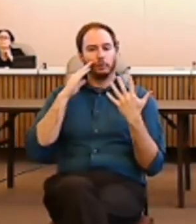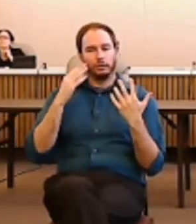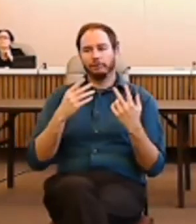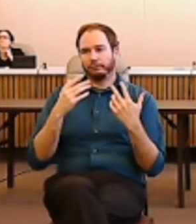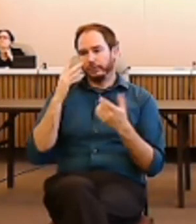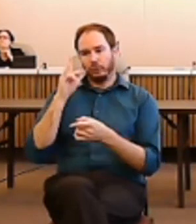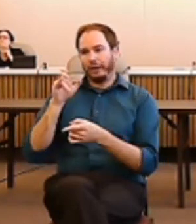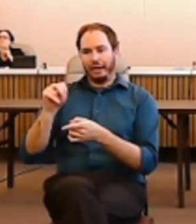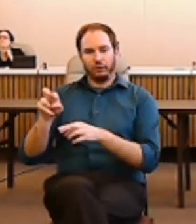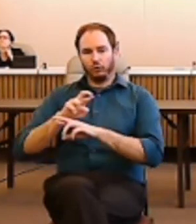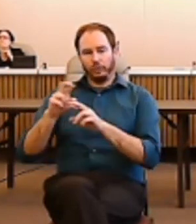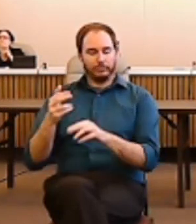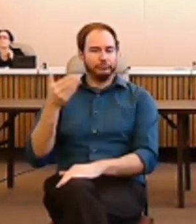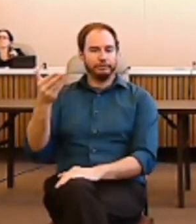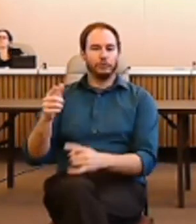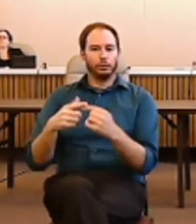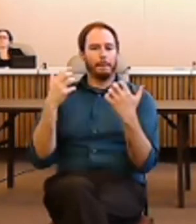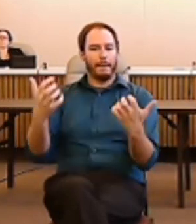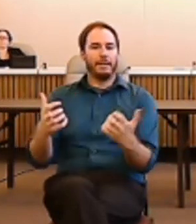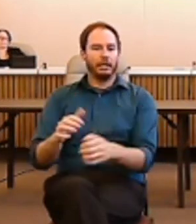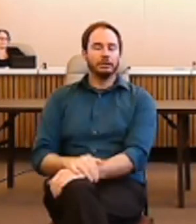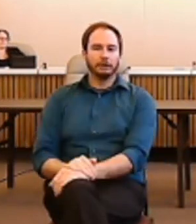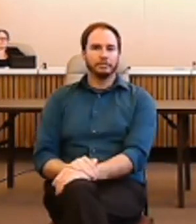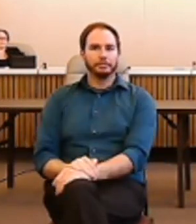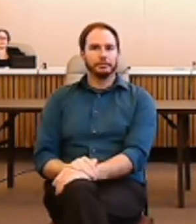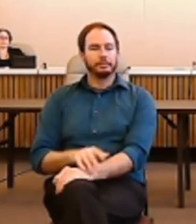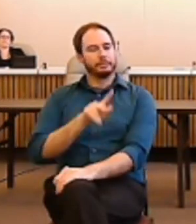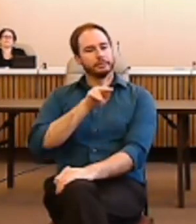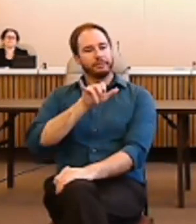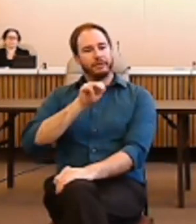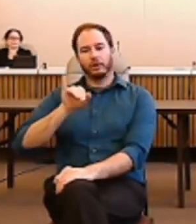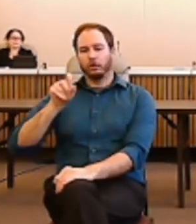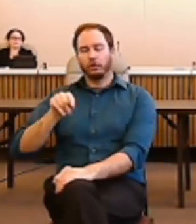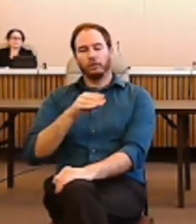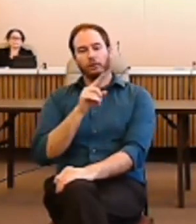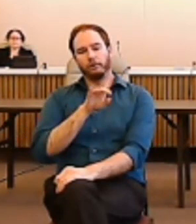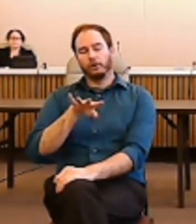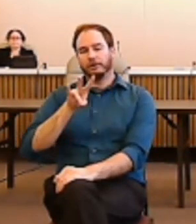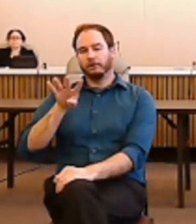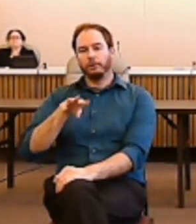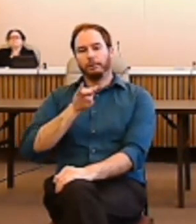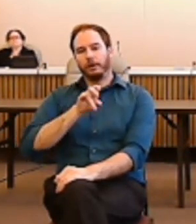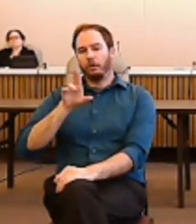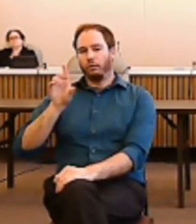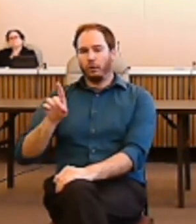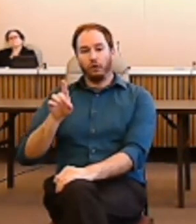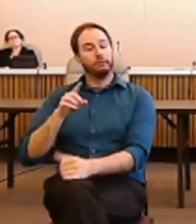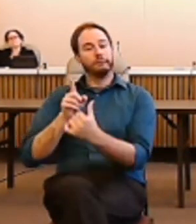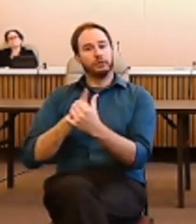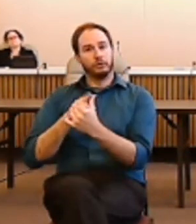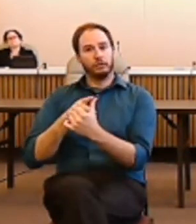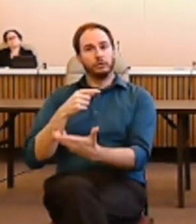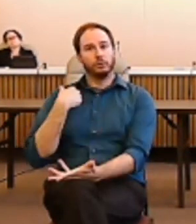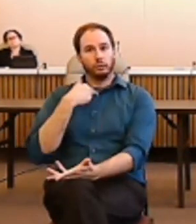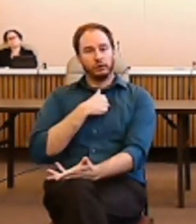I know you're chomping at the bit. Go ahead. Yes, Kevin Yost, 1474 Middle Road. First of all, be